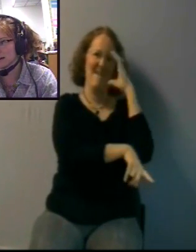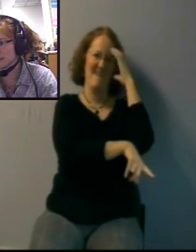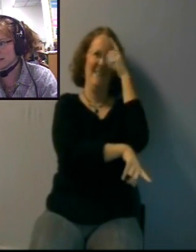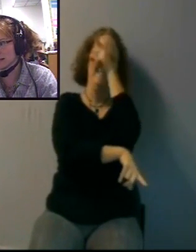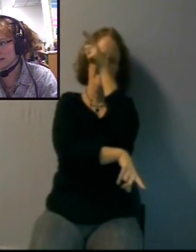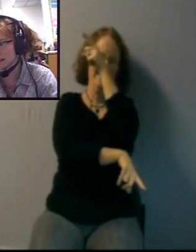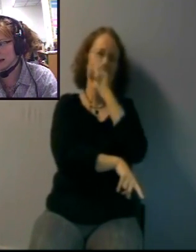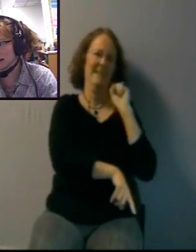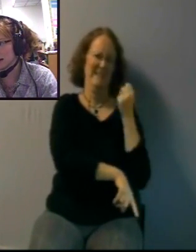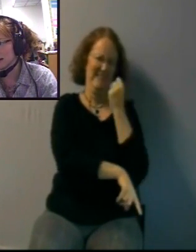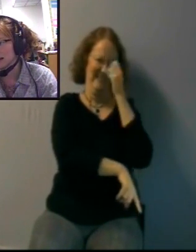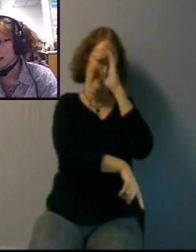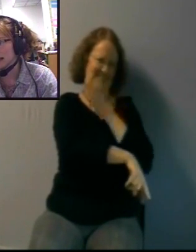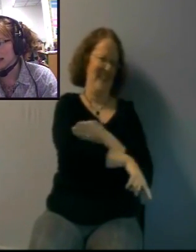cousin, his son." And